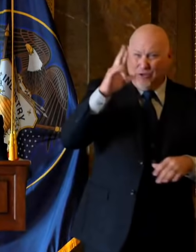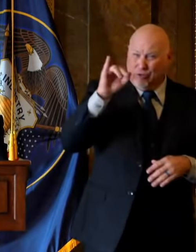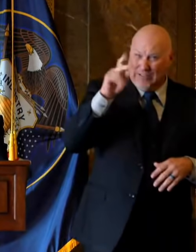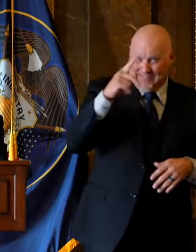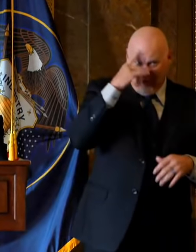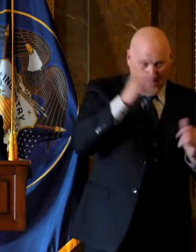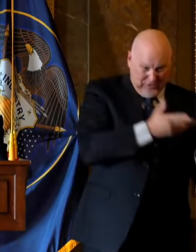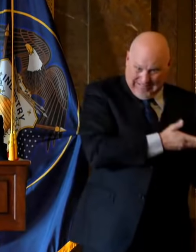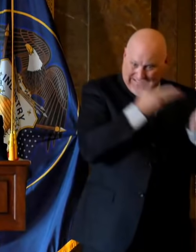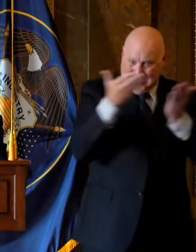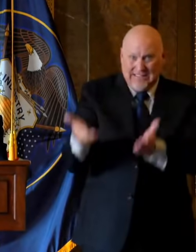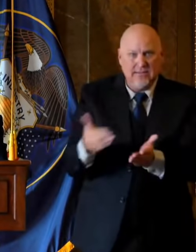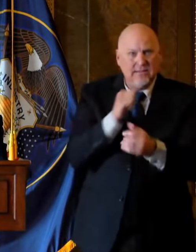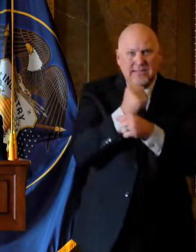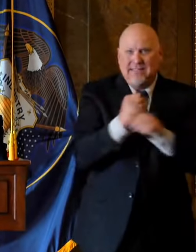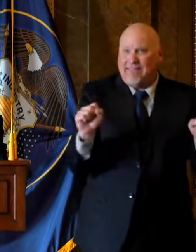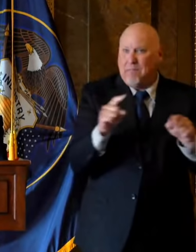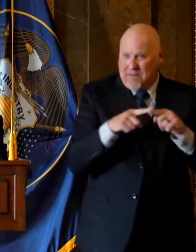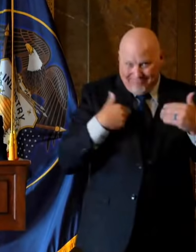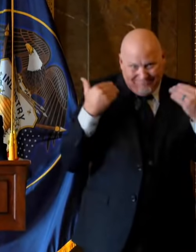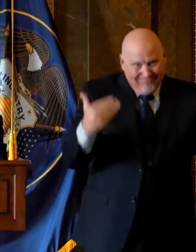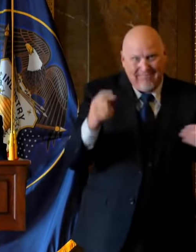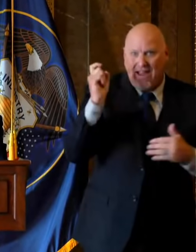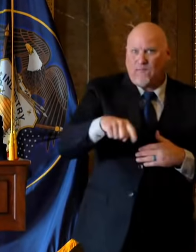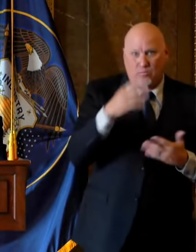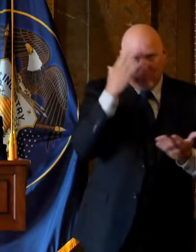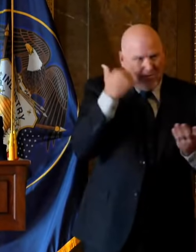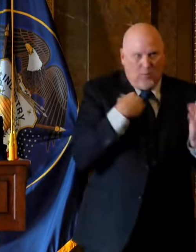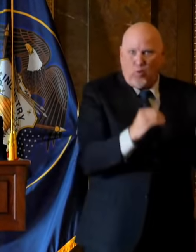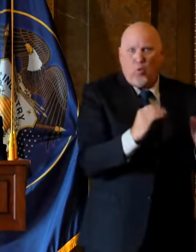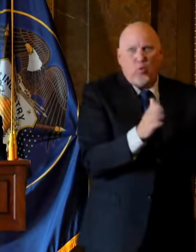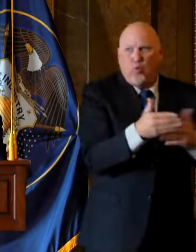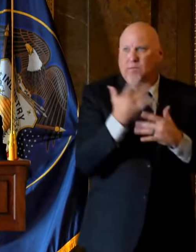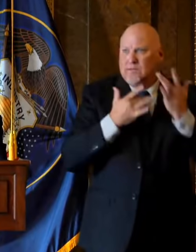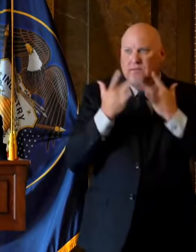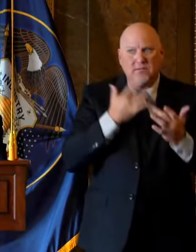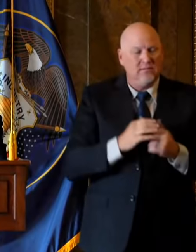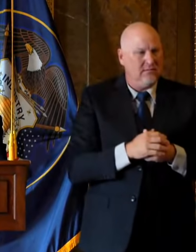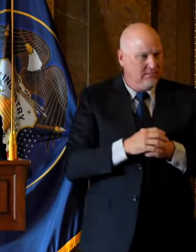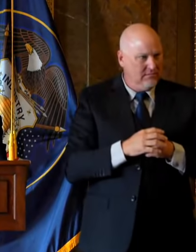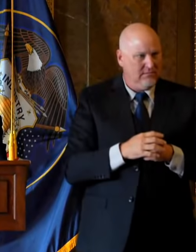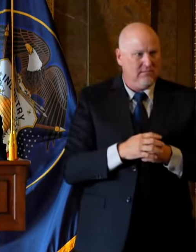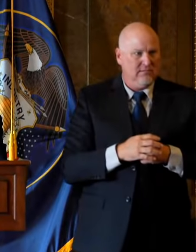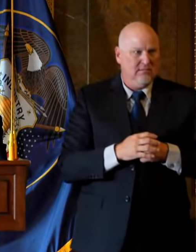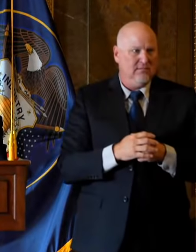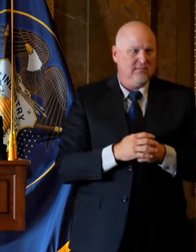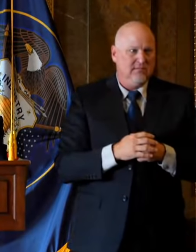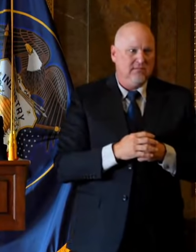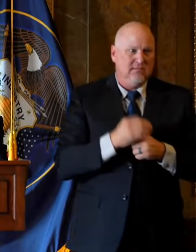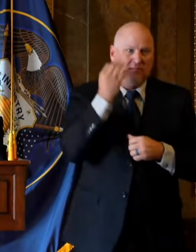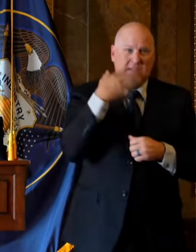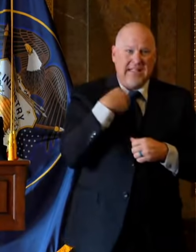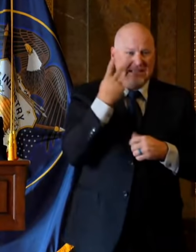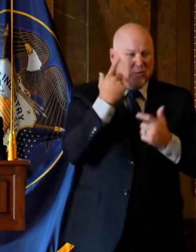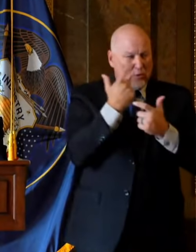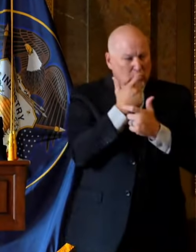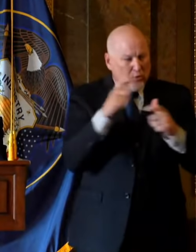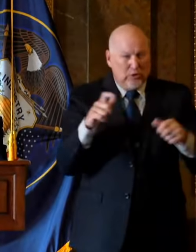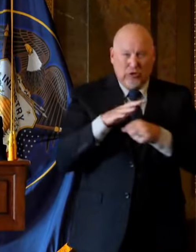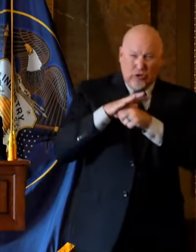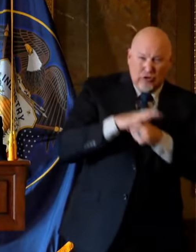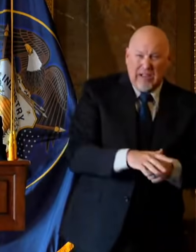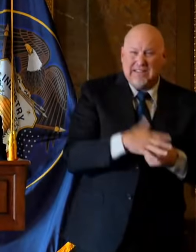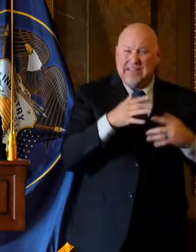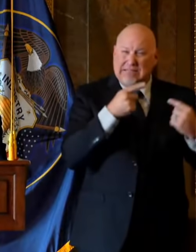We are hearing and seeing enormous stresses, particularly from smaller and rural hospitals, because of their inability to